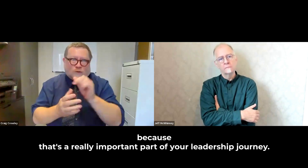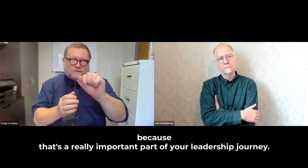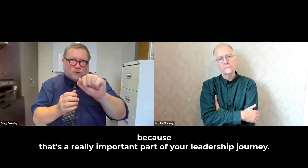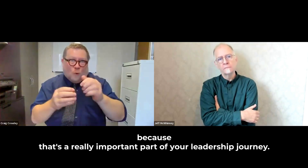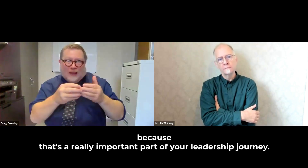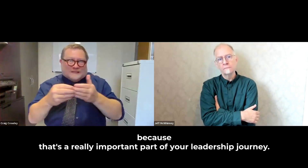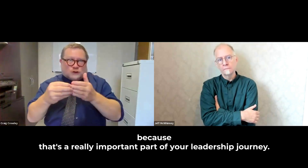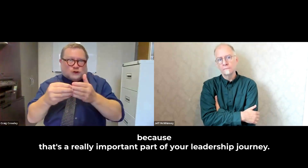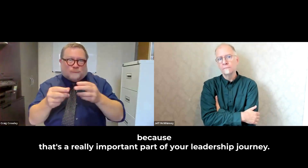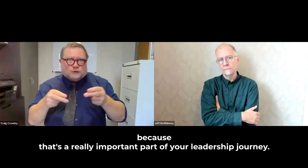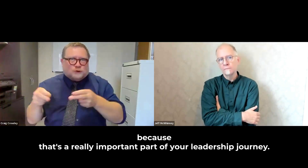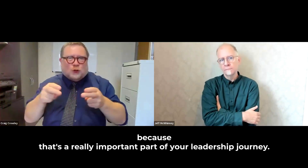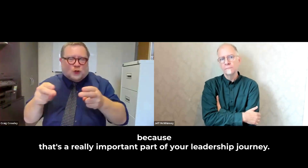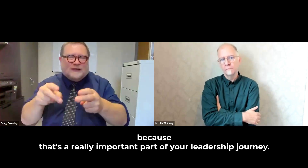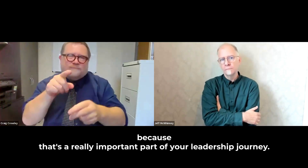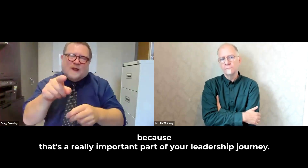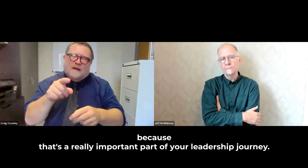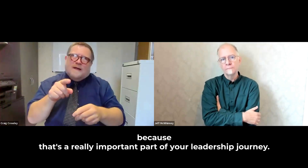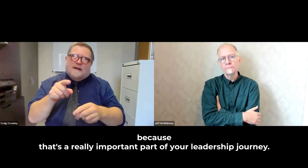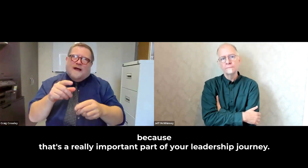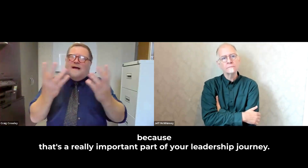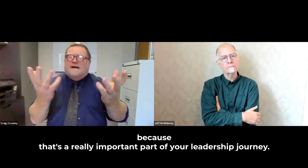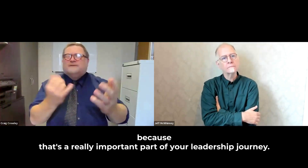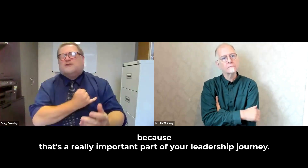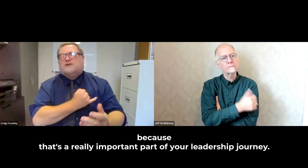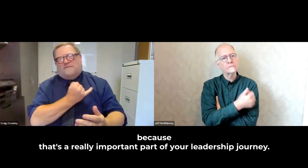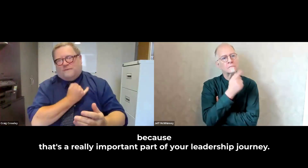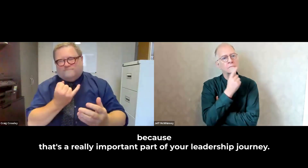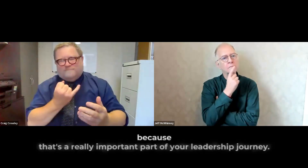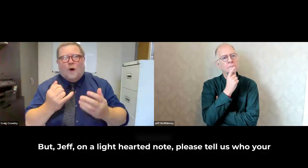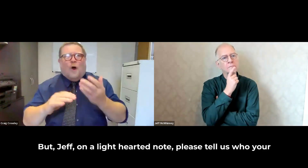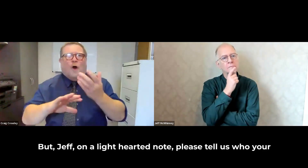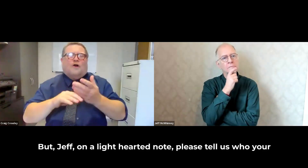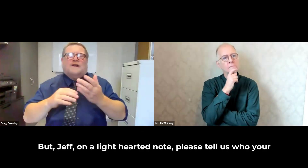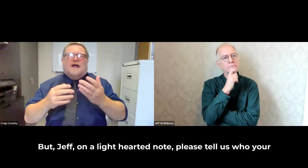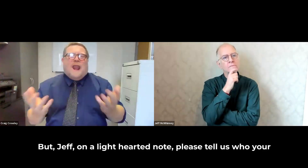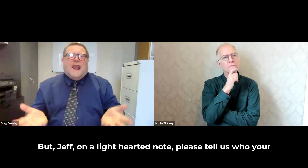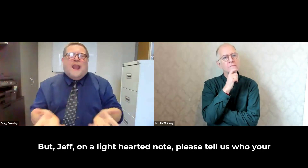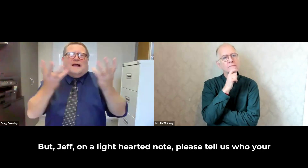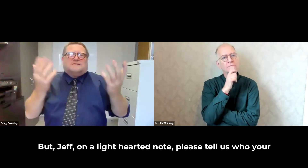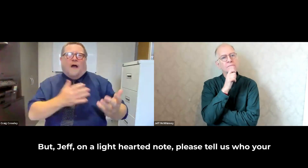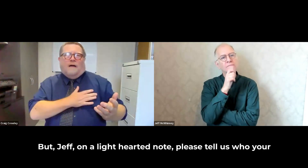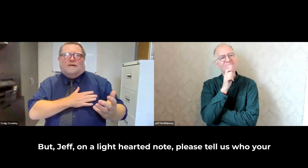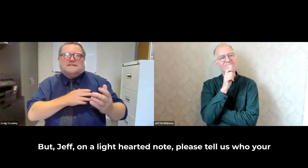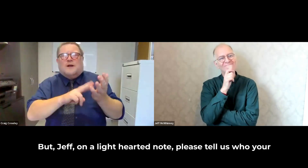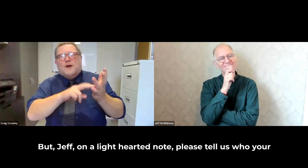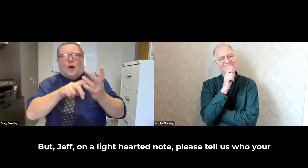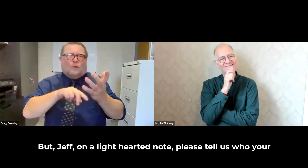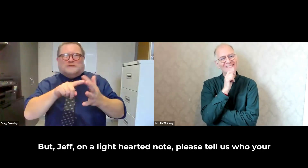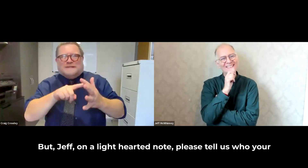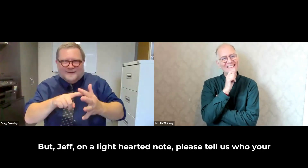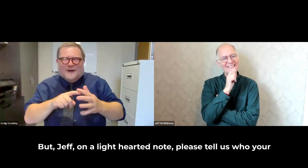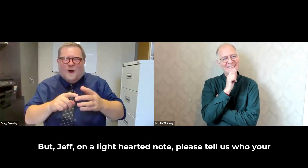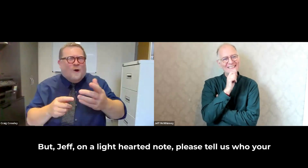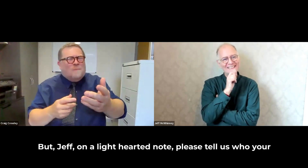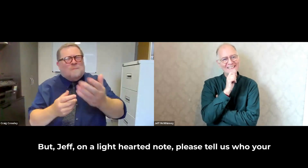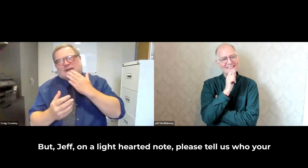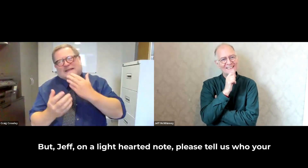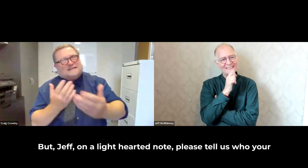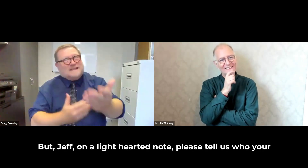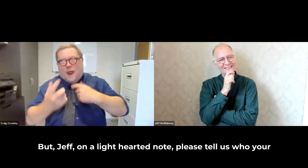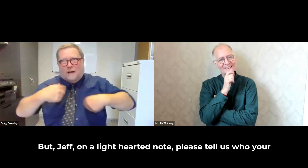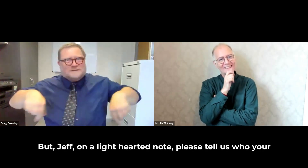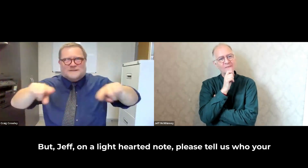because that's a really important part of your leadership journey. But Jeff, on a